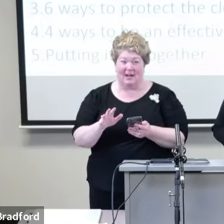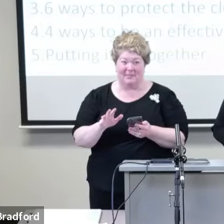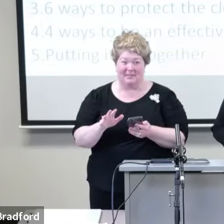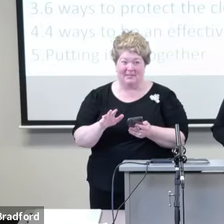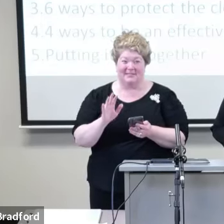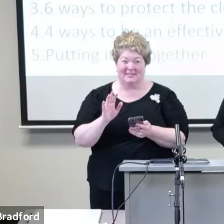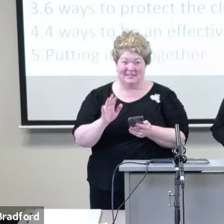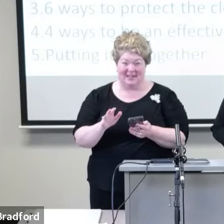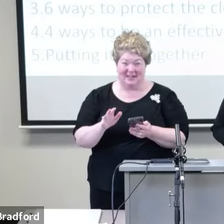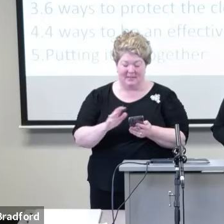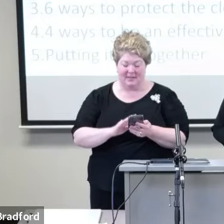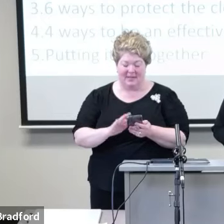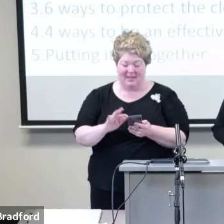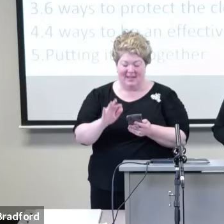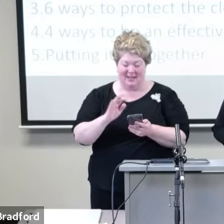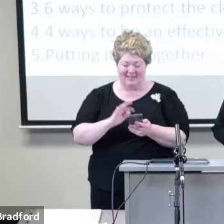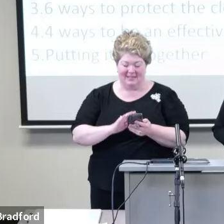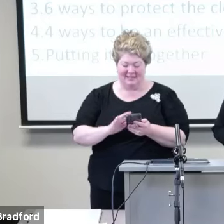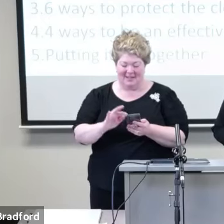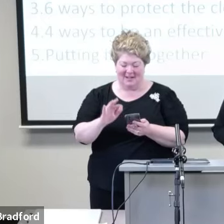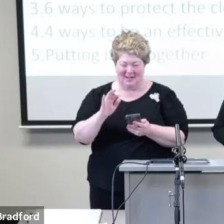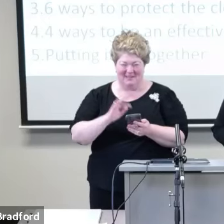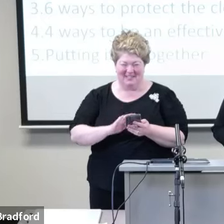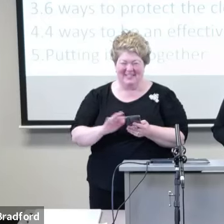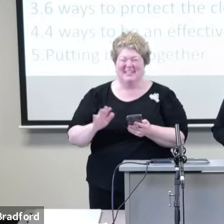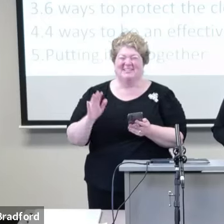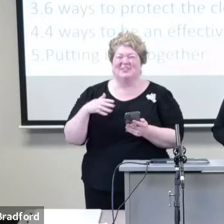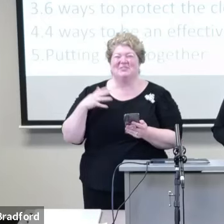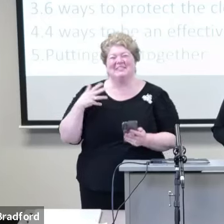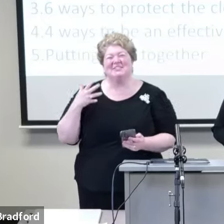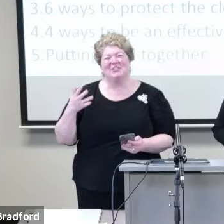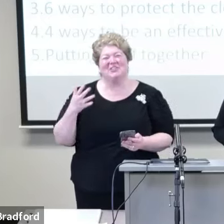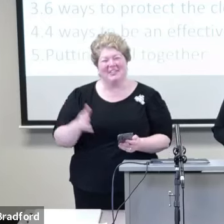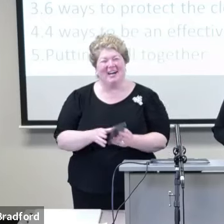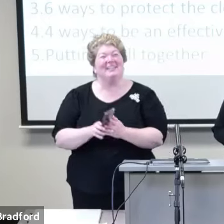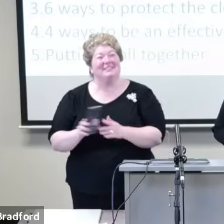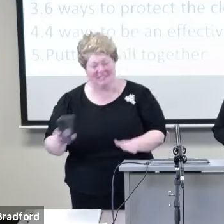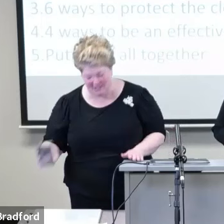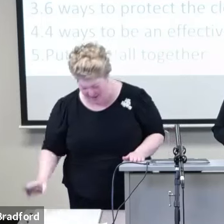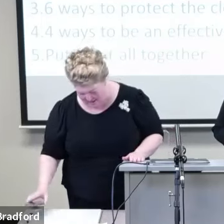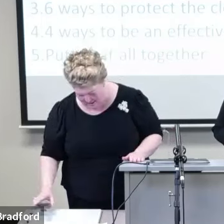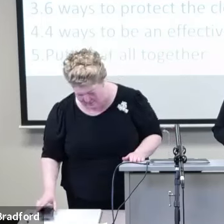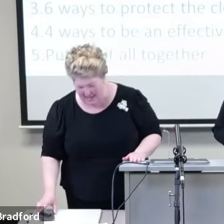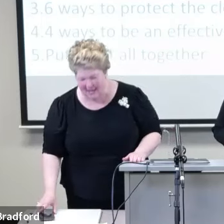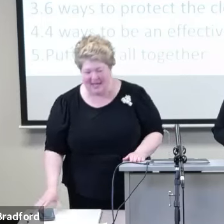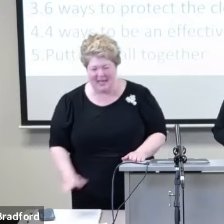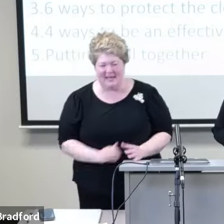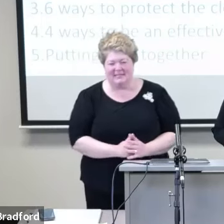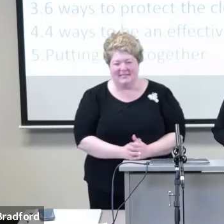stop stop stop so listen to your gut and stop